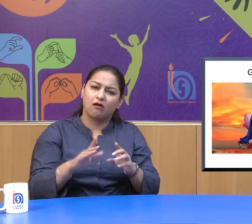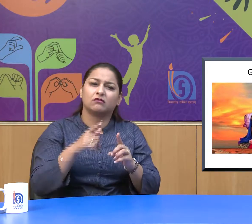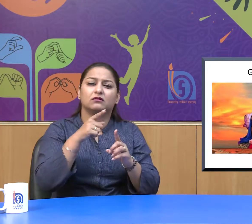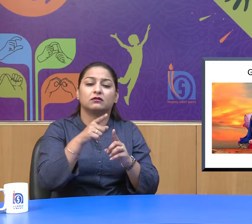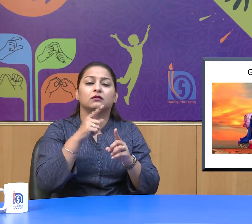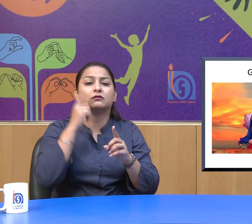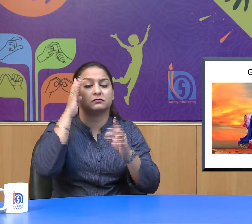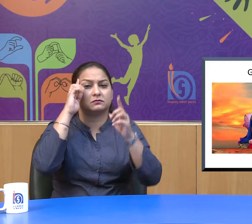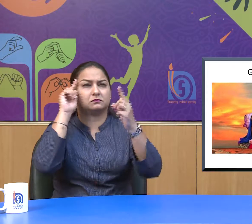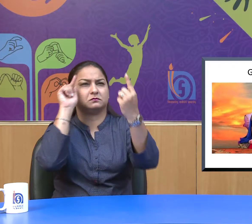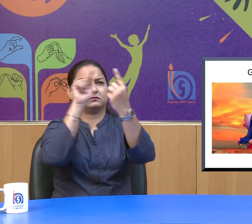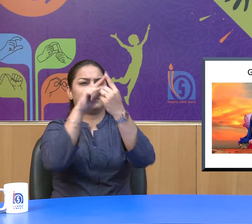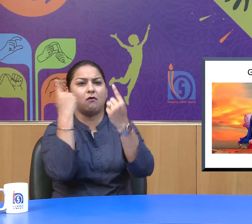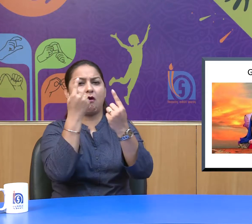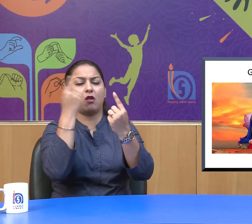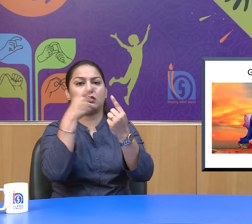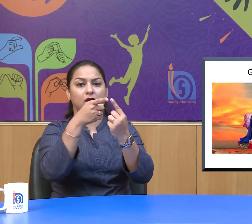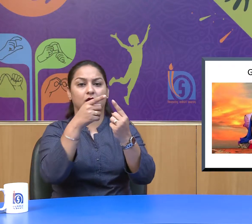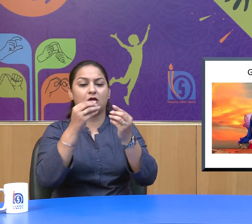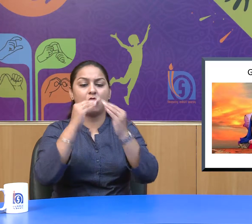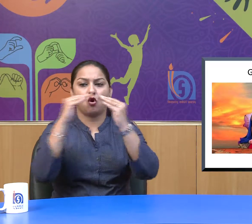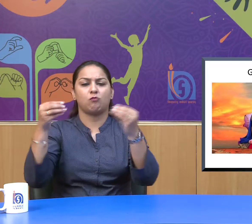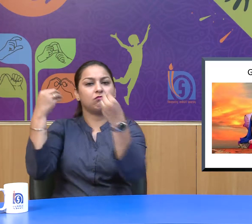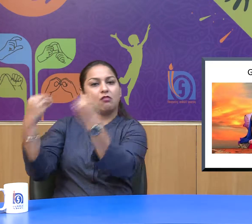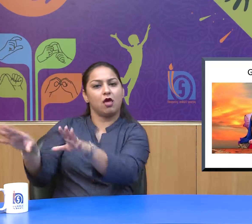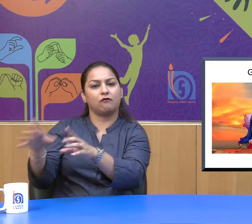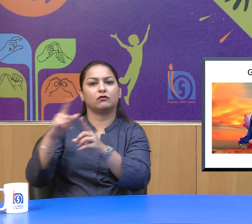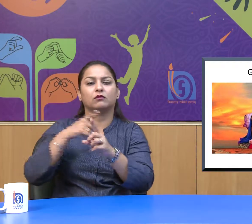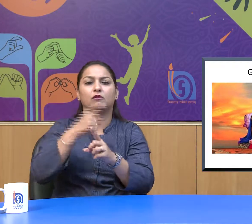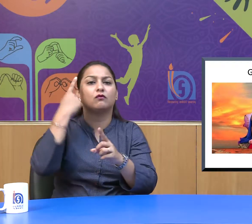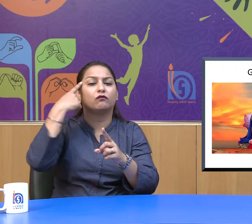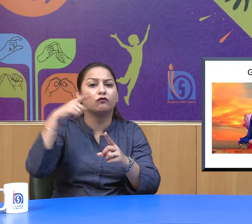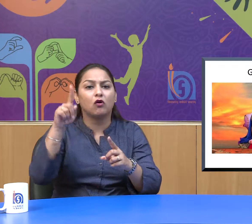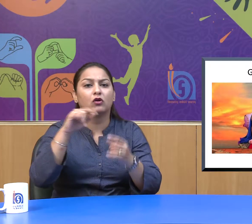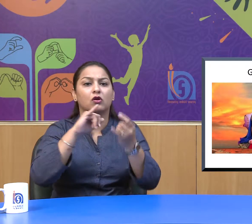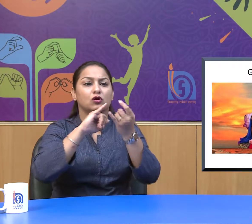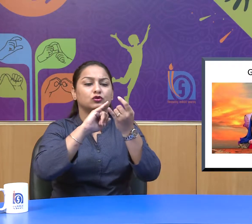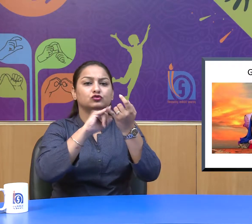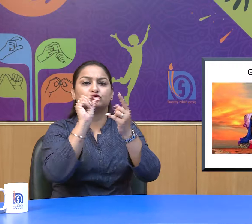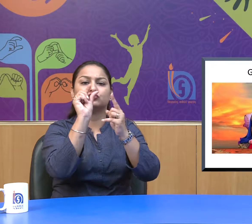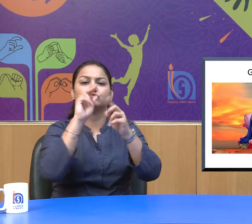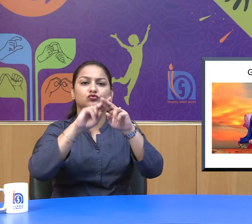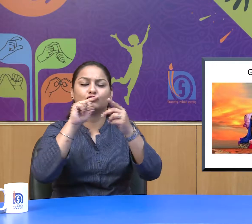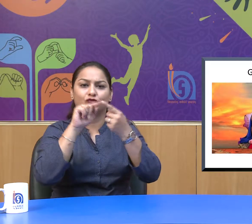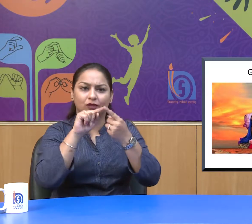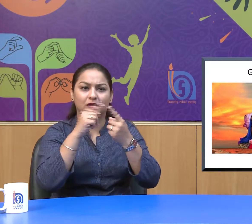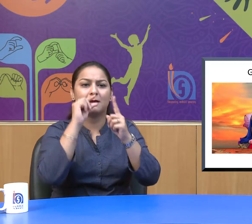vision. He left home for the company of saints and peers.